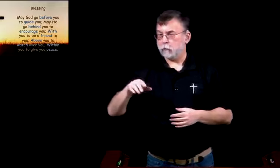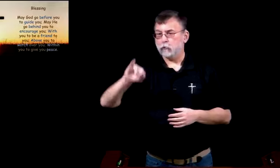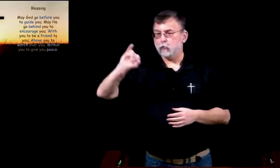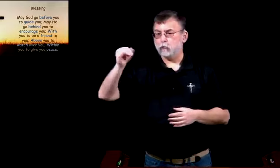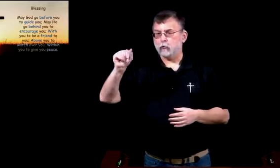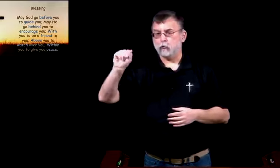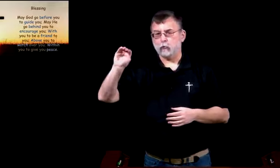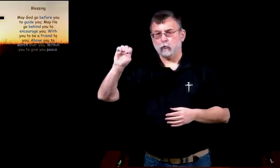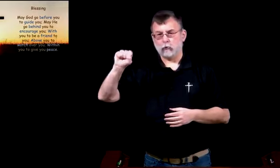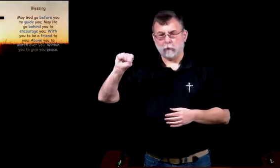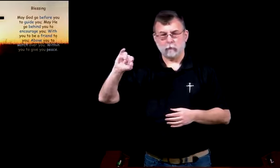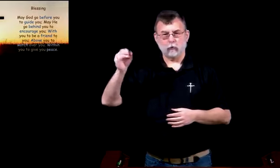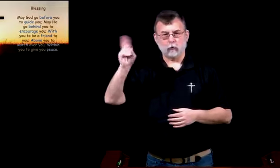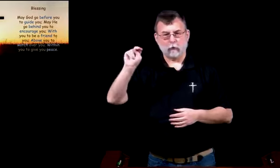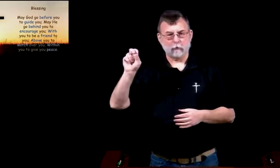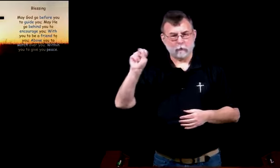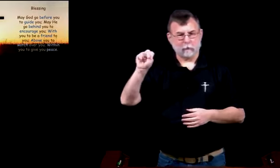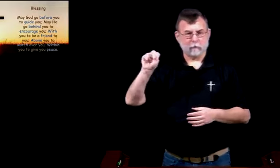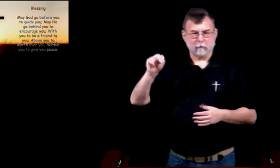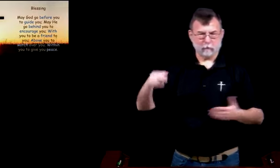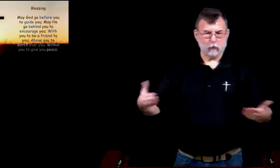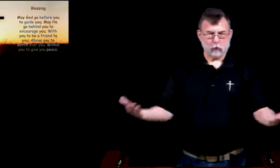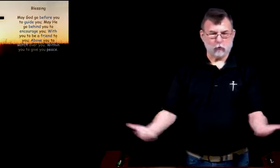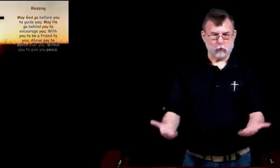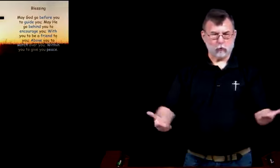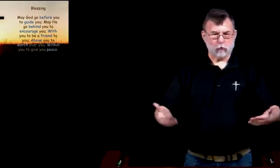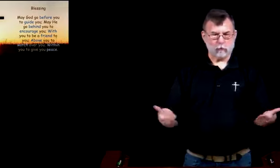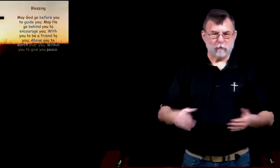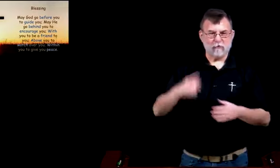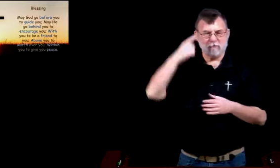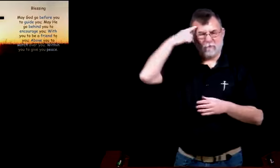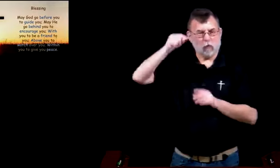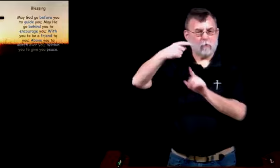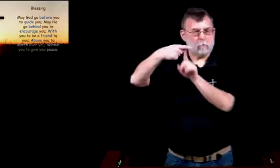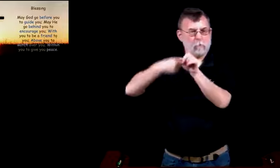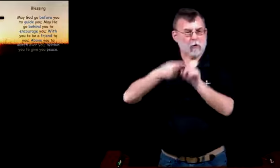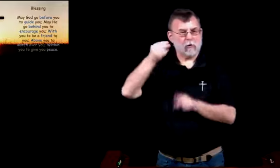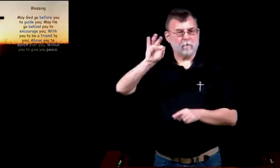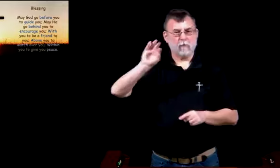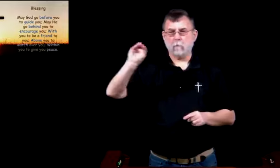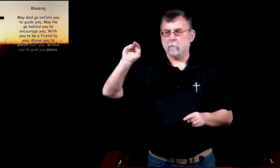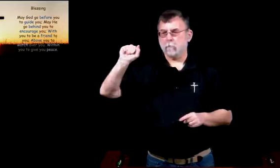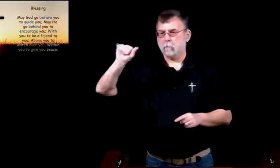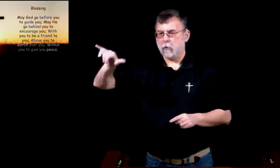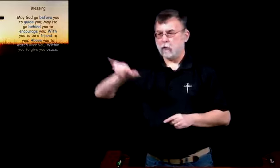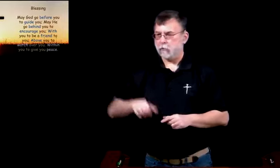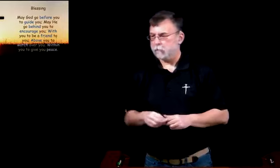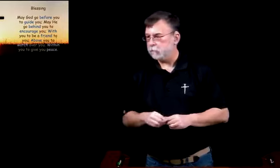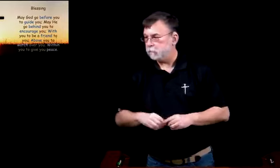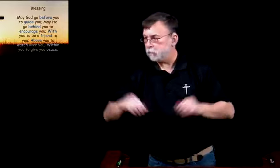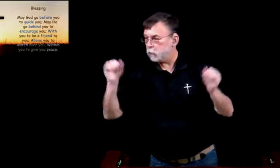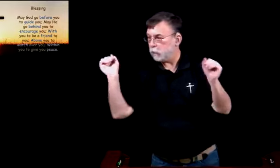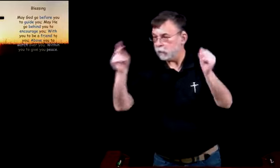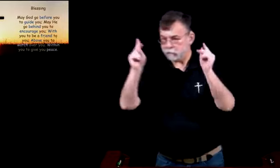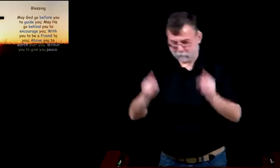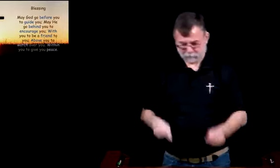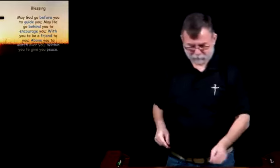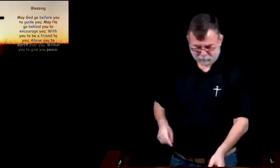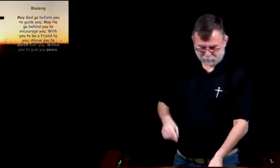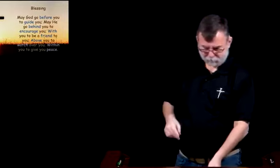guest speaker, James Johnson, here for the month of May. Just wanted to